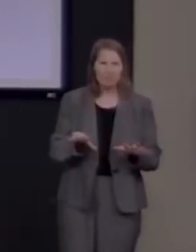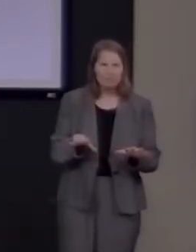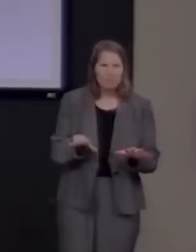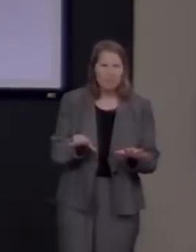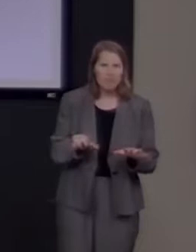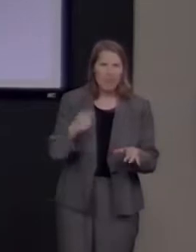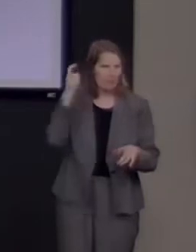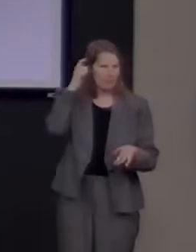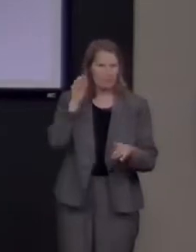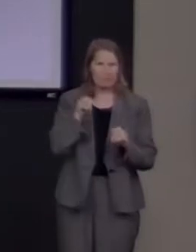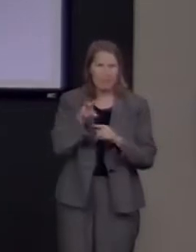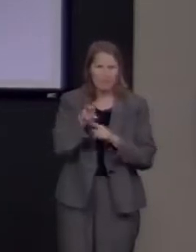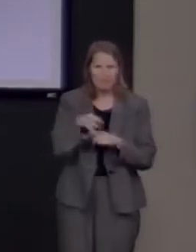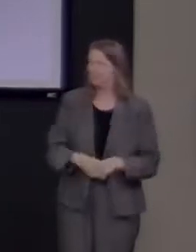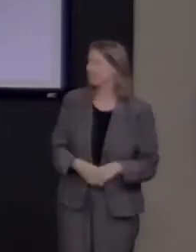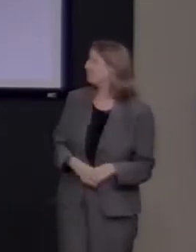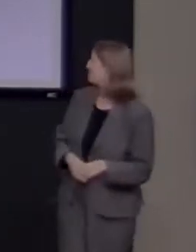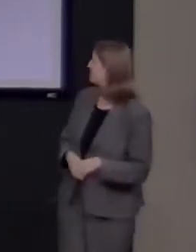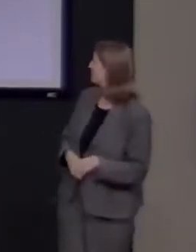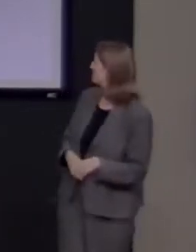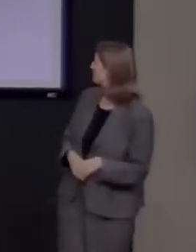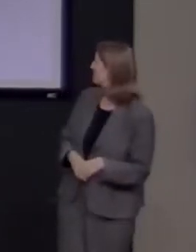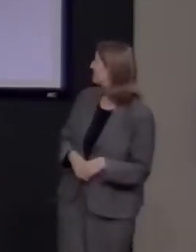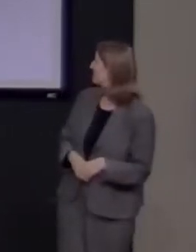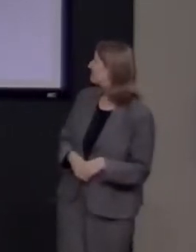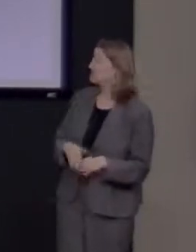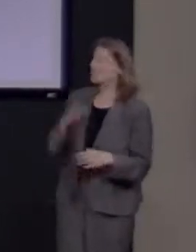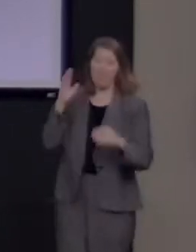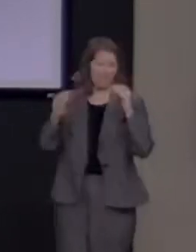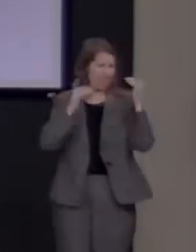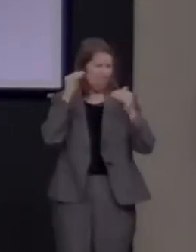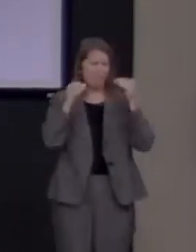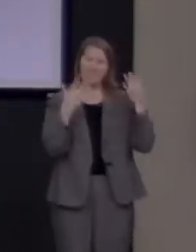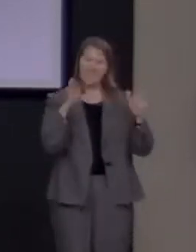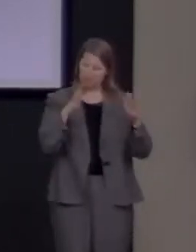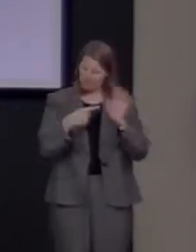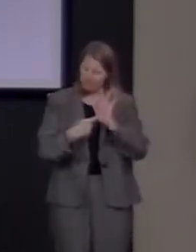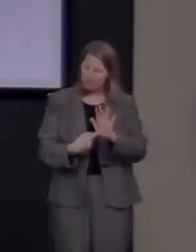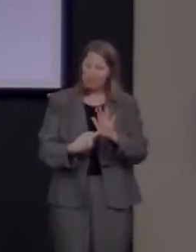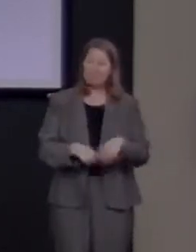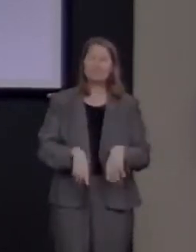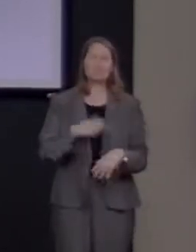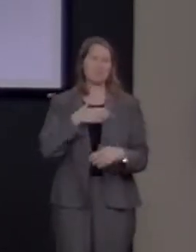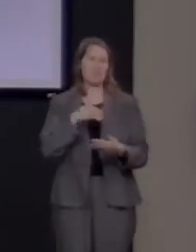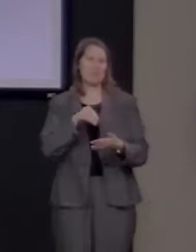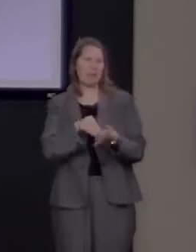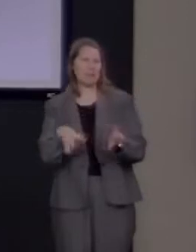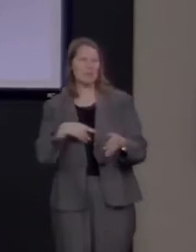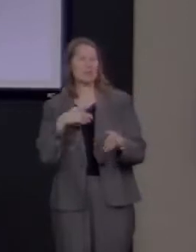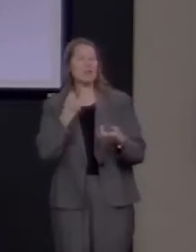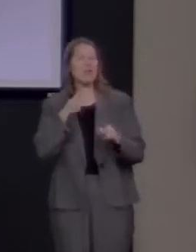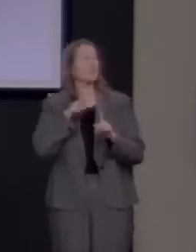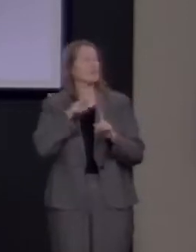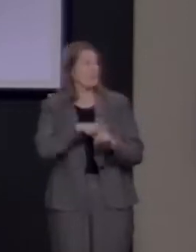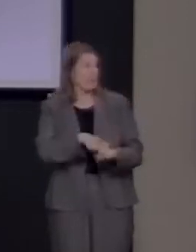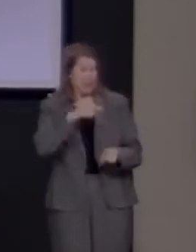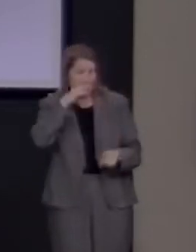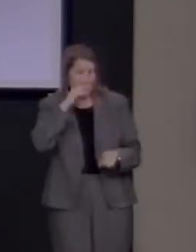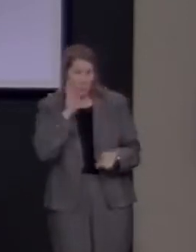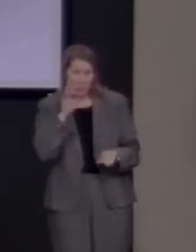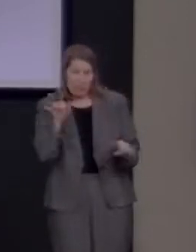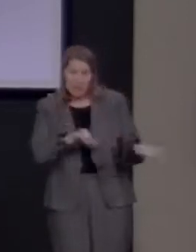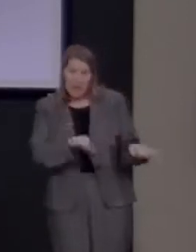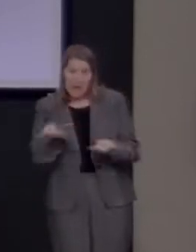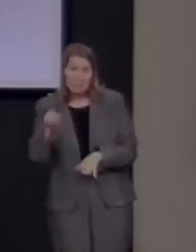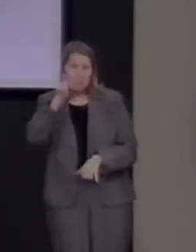8. Now that's been demonstrated in adults that this works very well. Stefan's study applied this to children, and what he was able